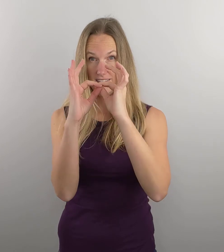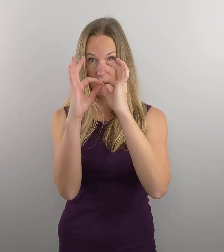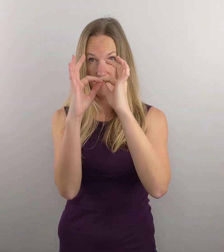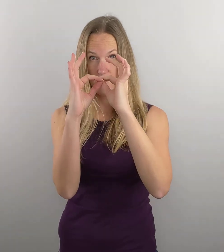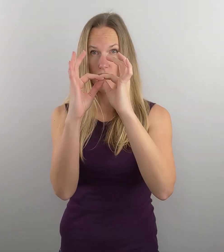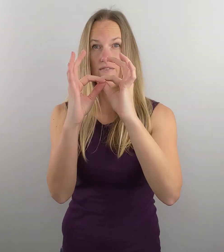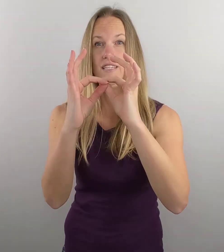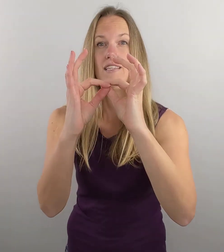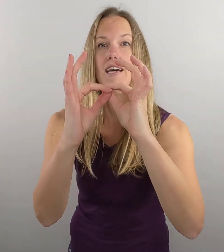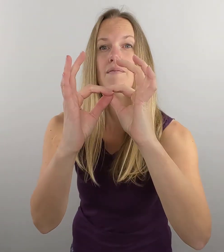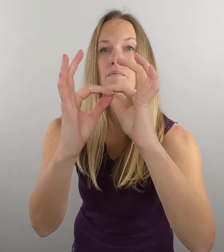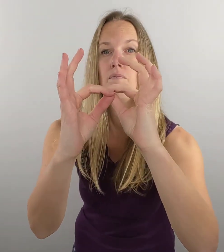See, 2 Fs like that.